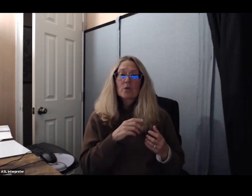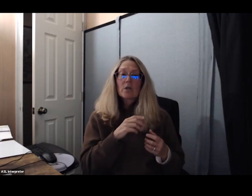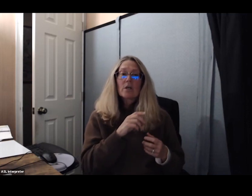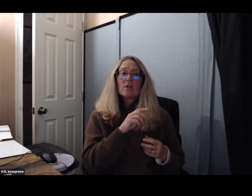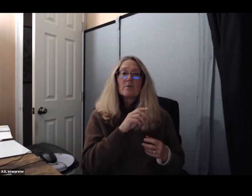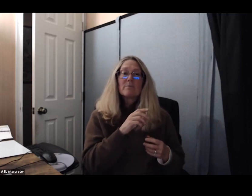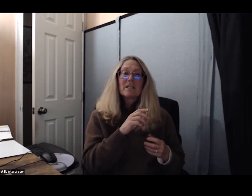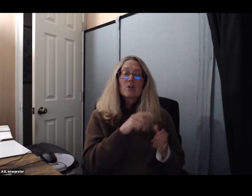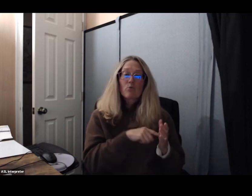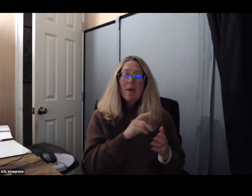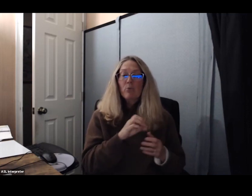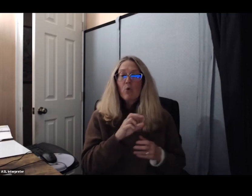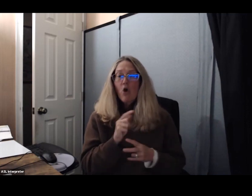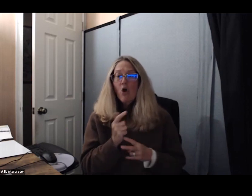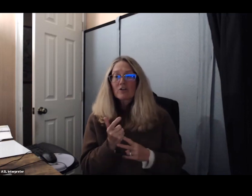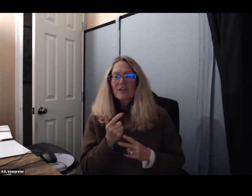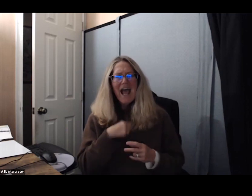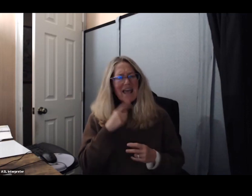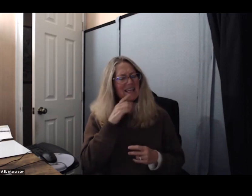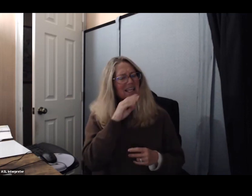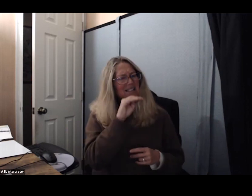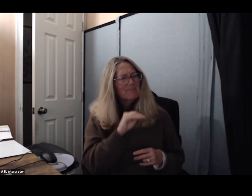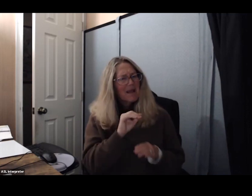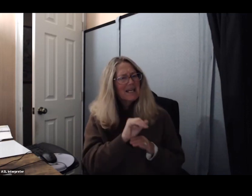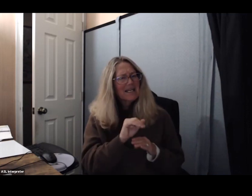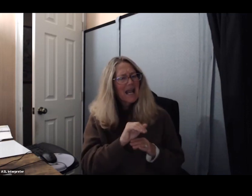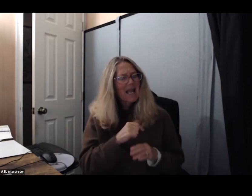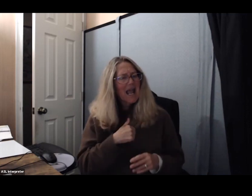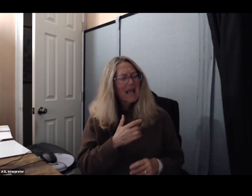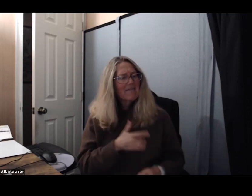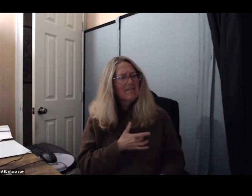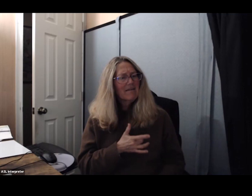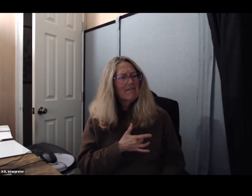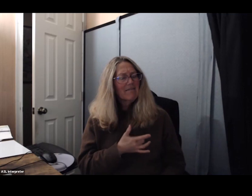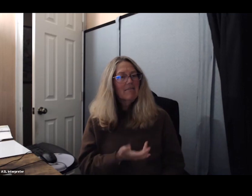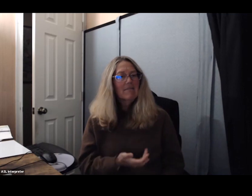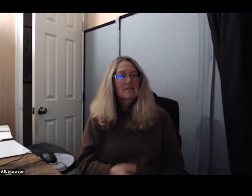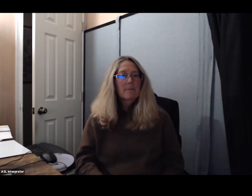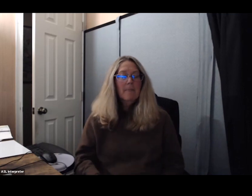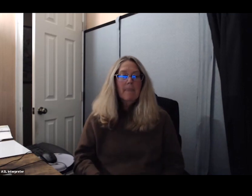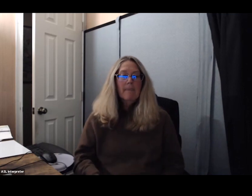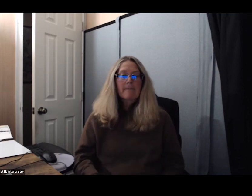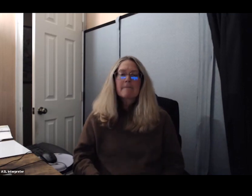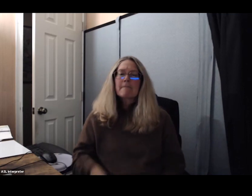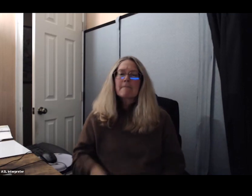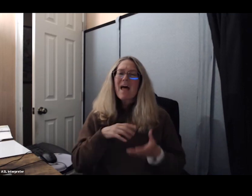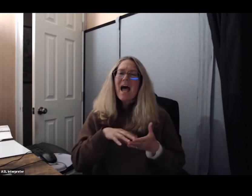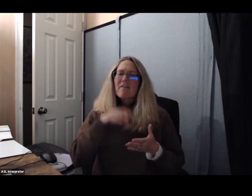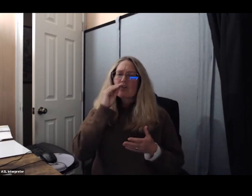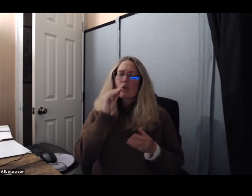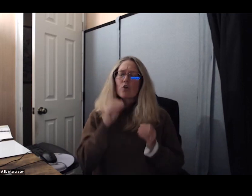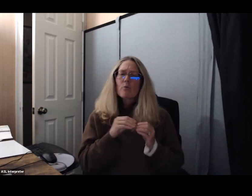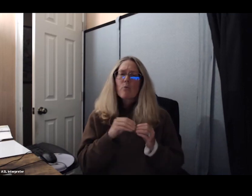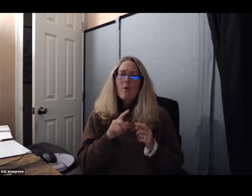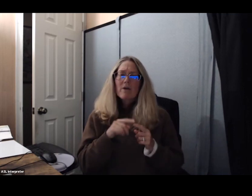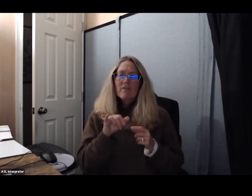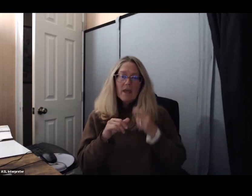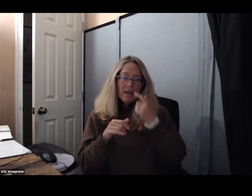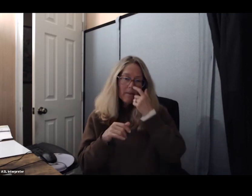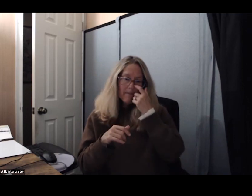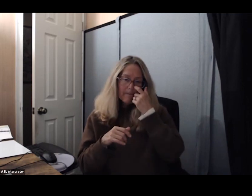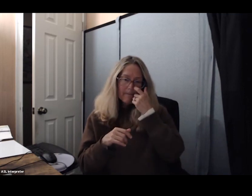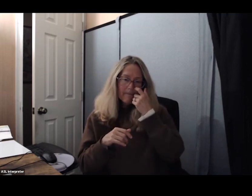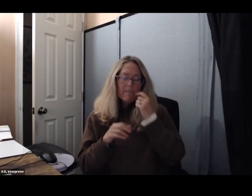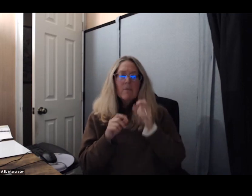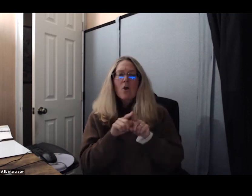or the alternate on Yeah, that. I believe it's on Monday night. Can we get that? Can we Yeah, follow up I on will that? find out. I noticed also